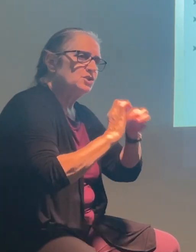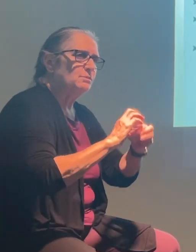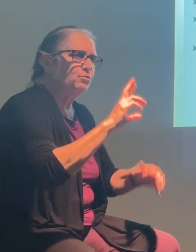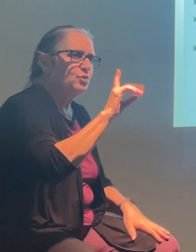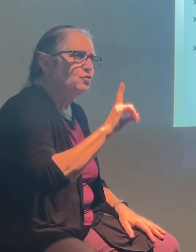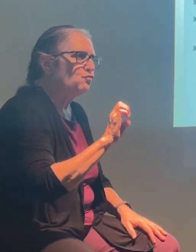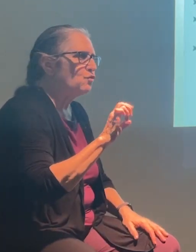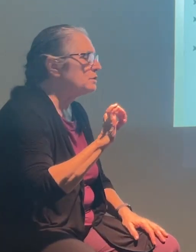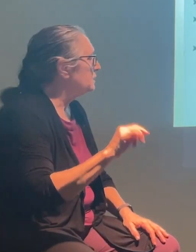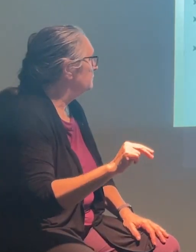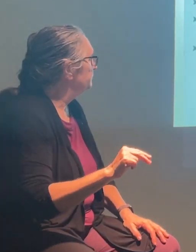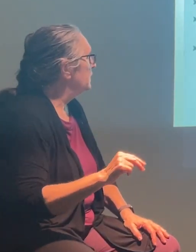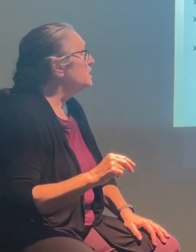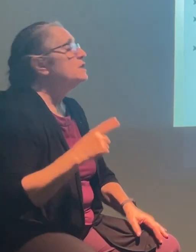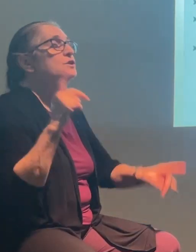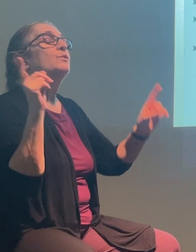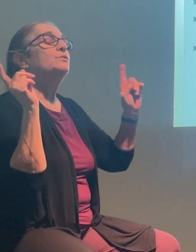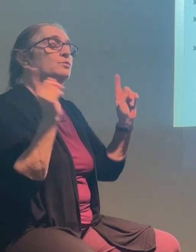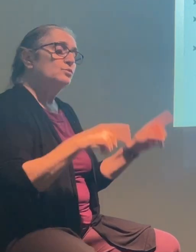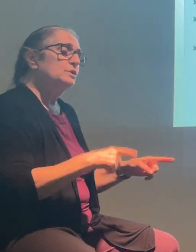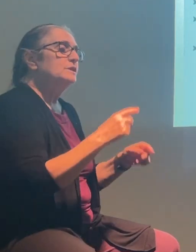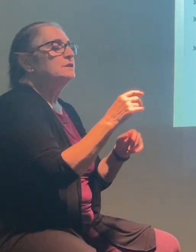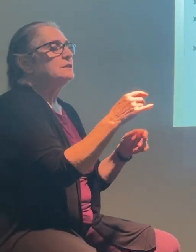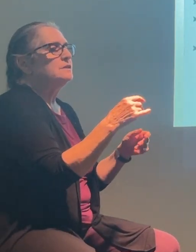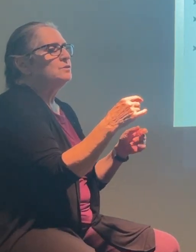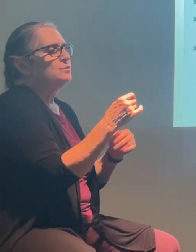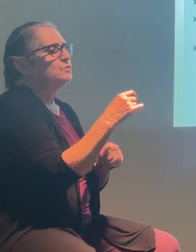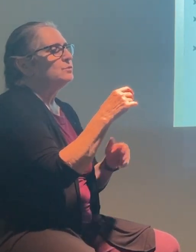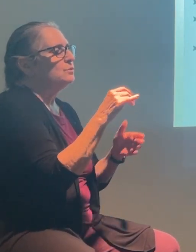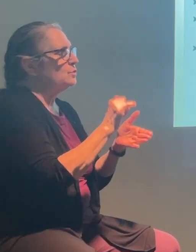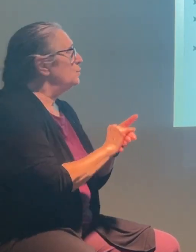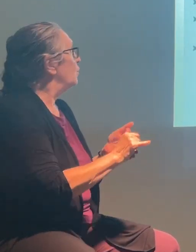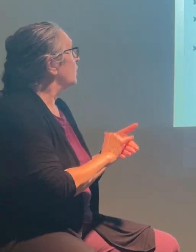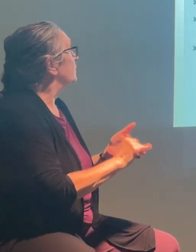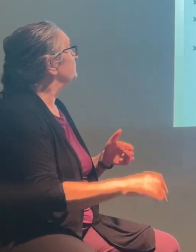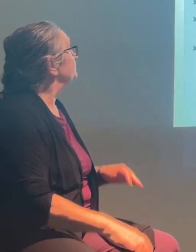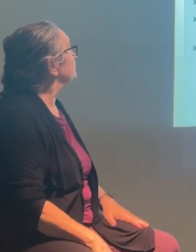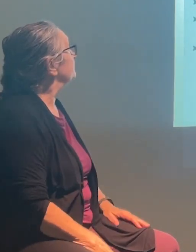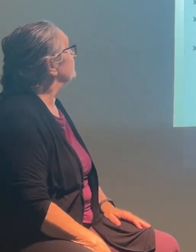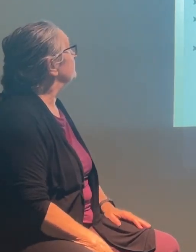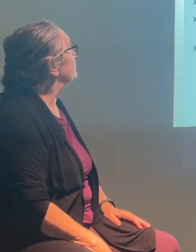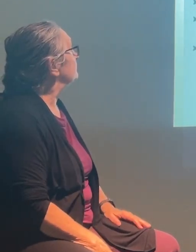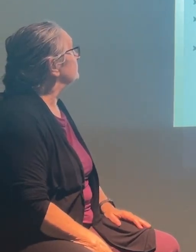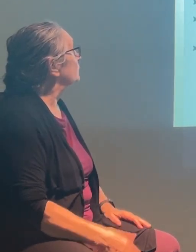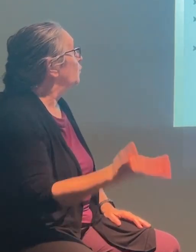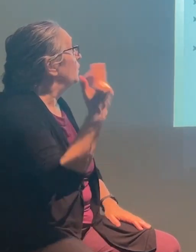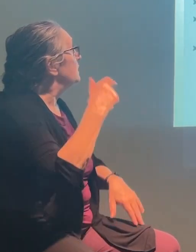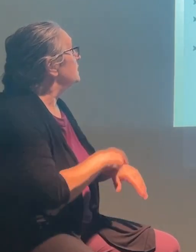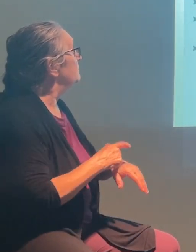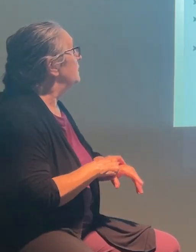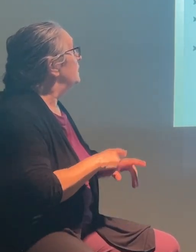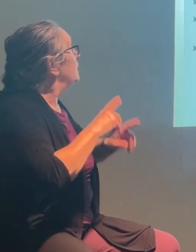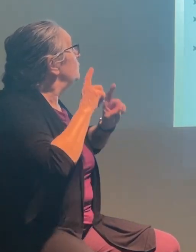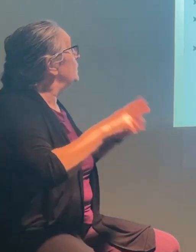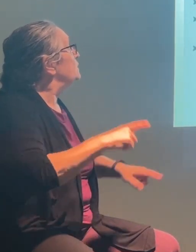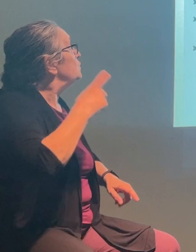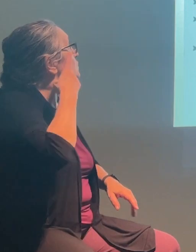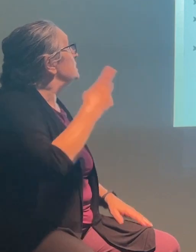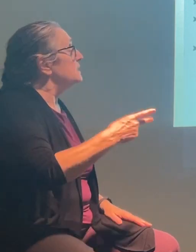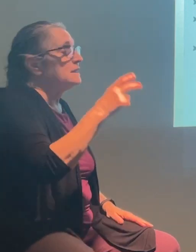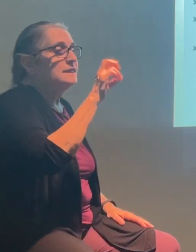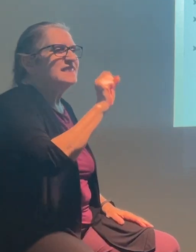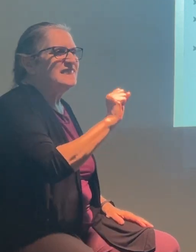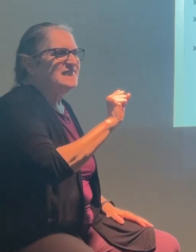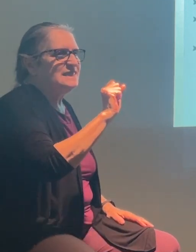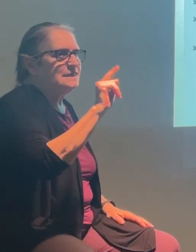go. So once in New York, Steichen went down to see Stieglitz, who happened to be the